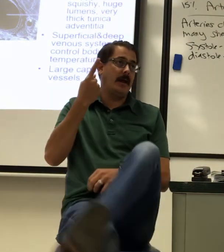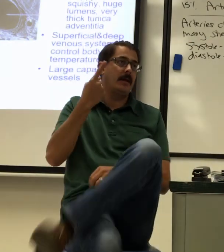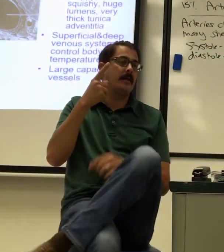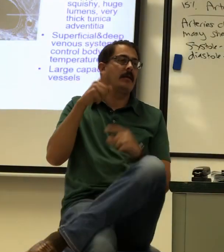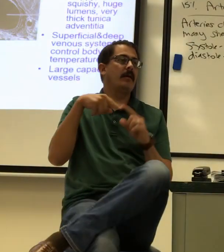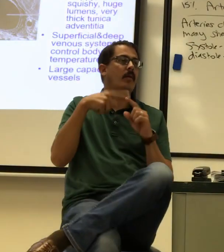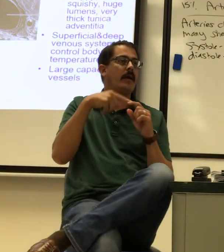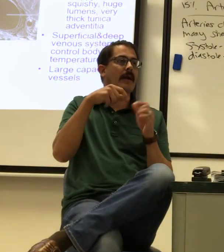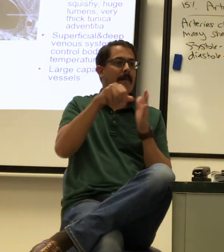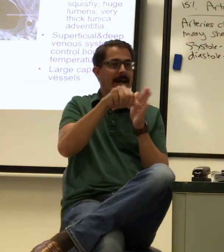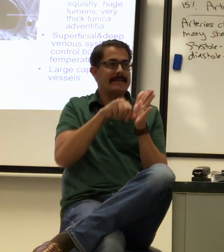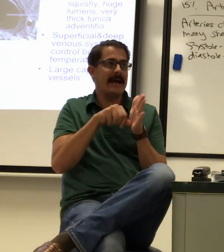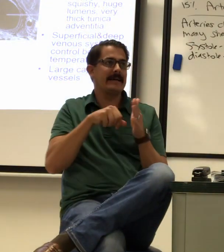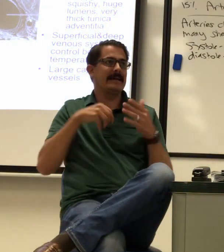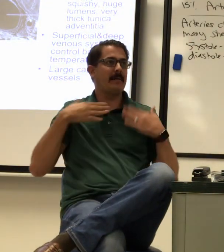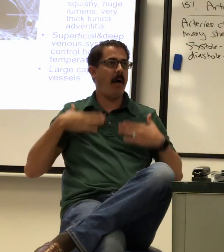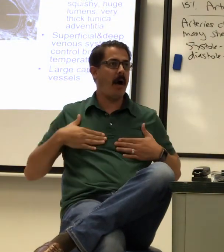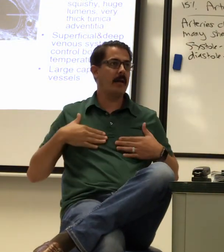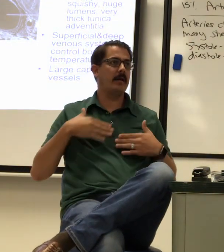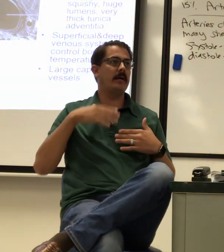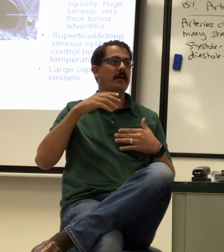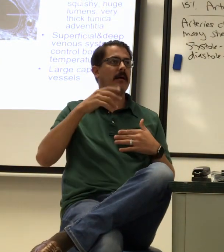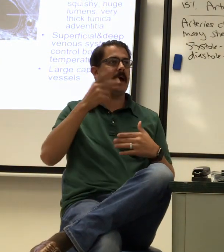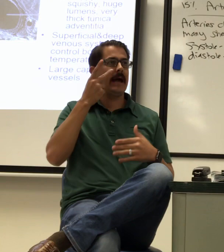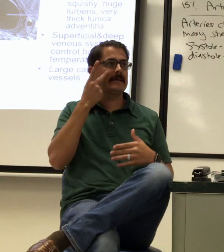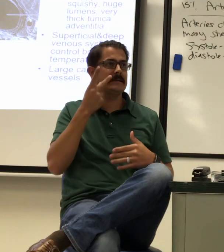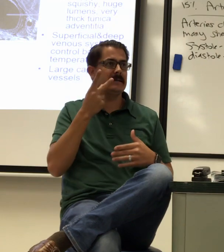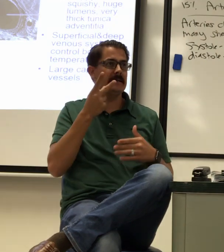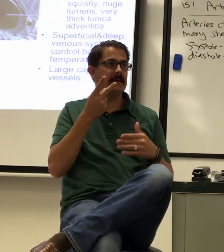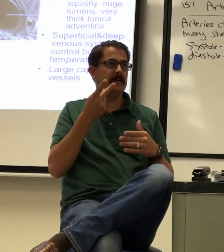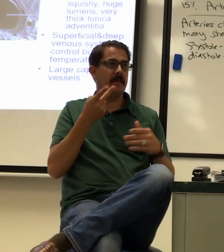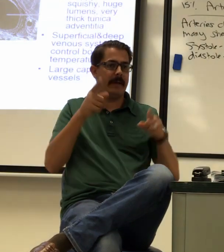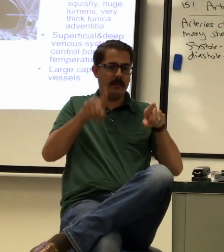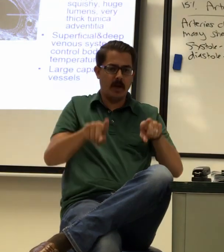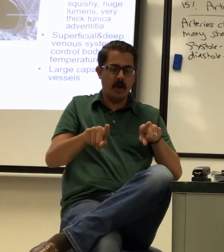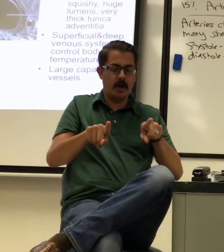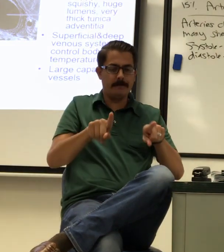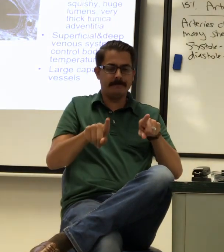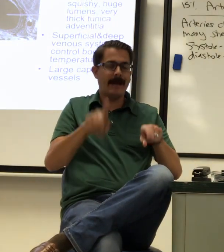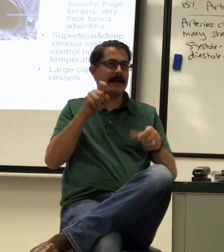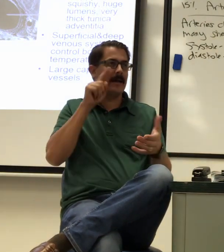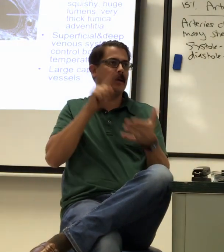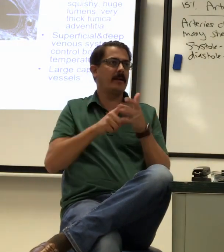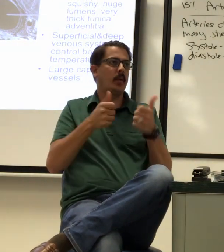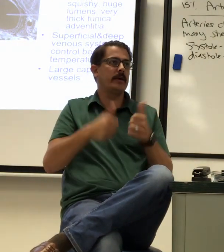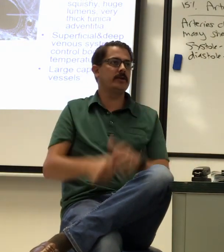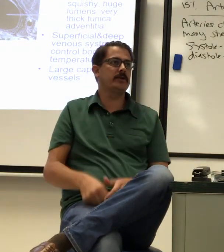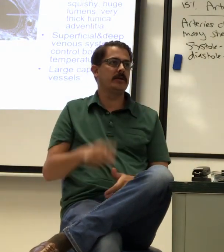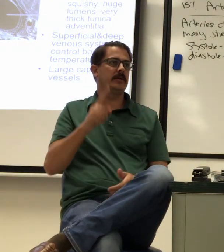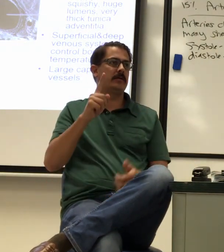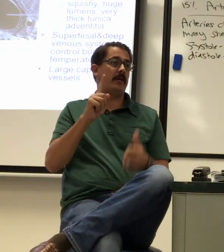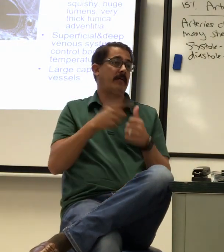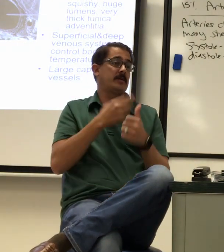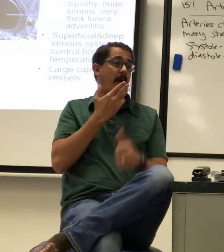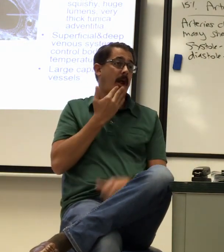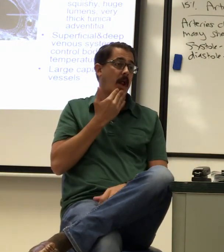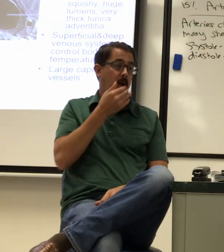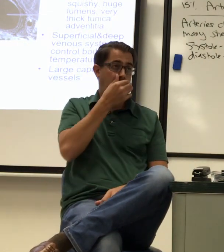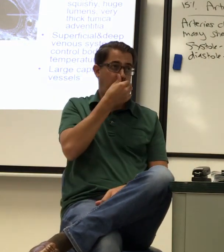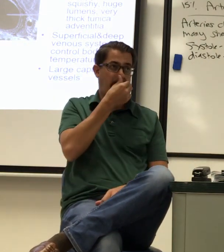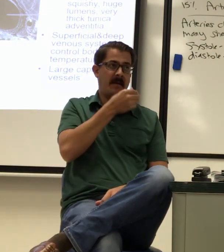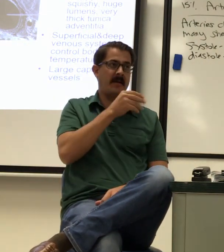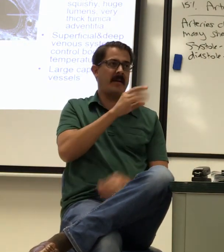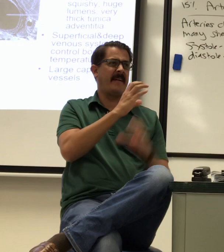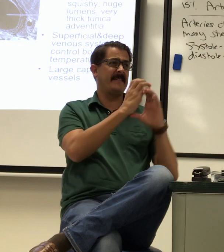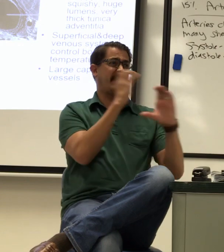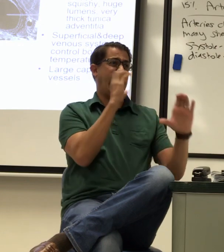when I'm dissecting cadavers and I see them next to each other. I can tell what's what. First, by the coloration. The